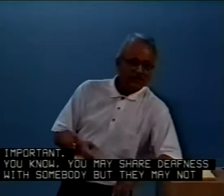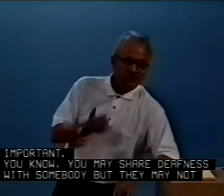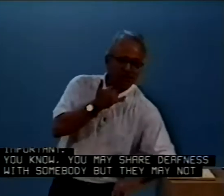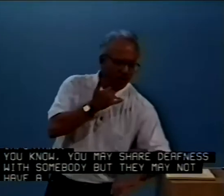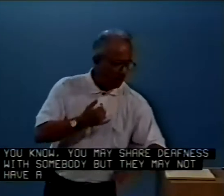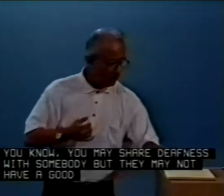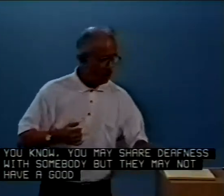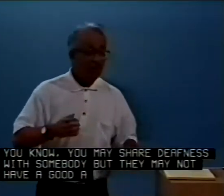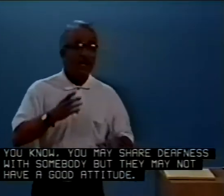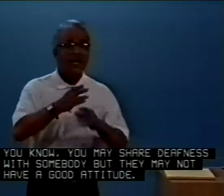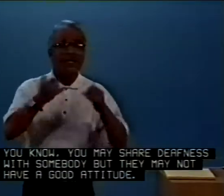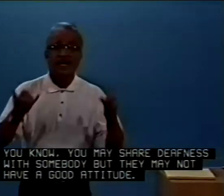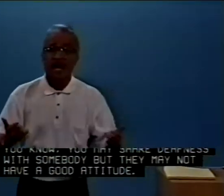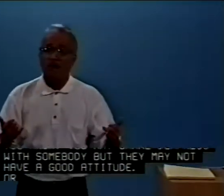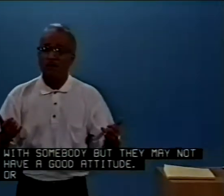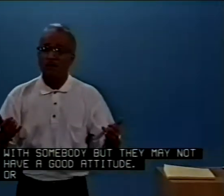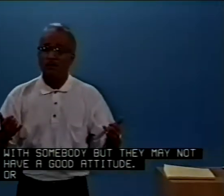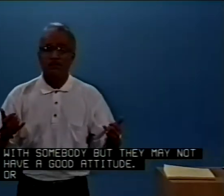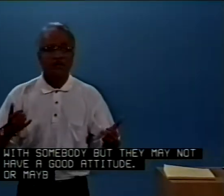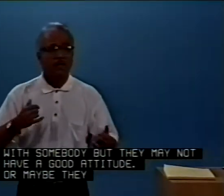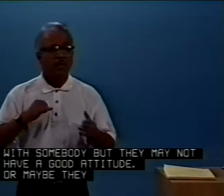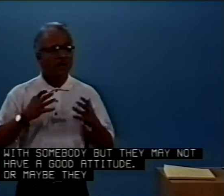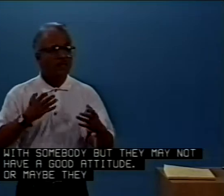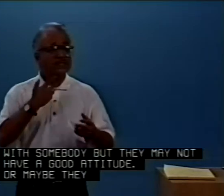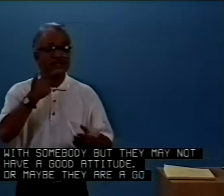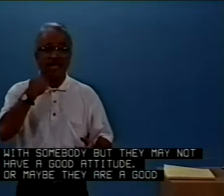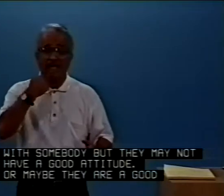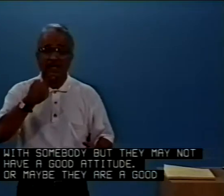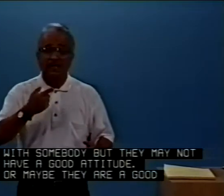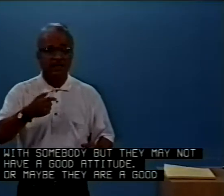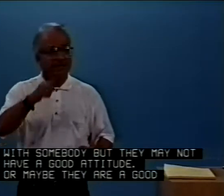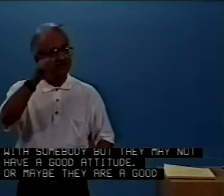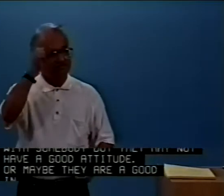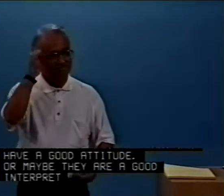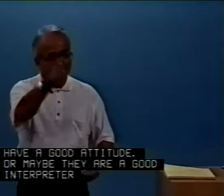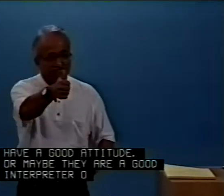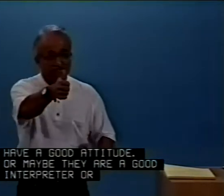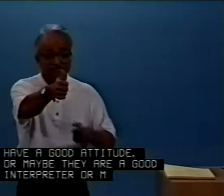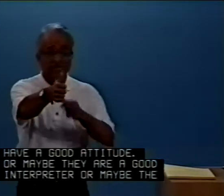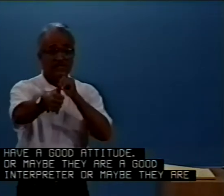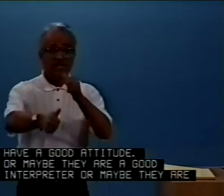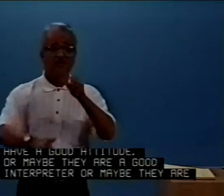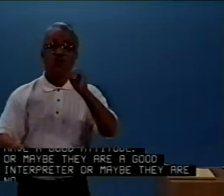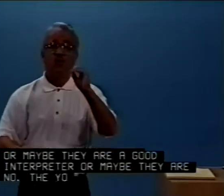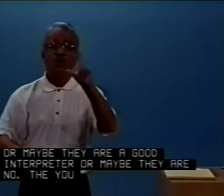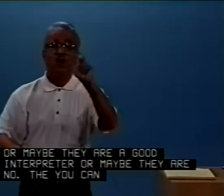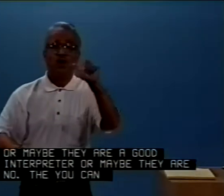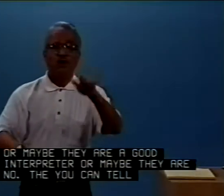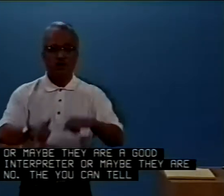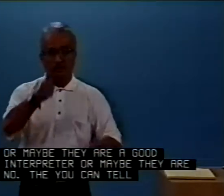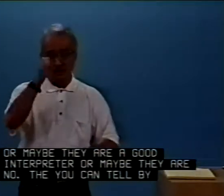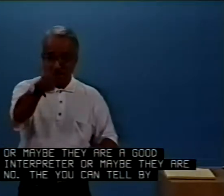can tell by their attitude, and that's wrong to have a bad attitude. Now I'd like to say, this is not so